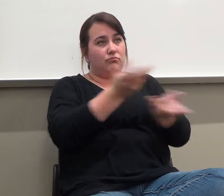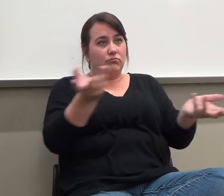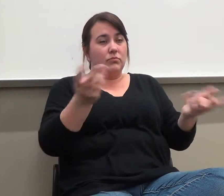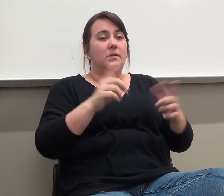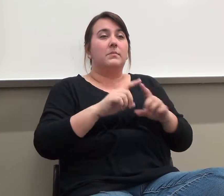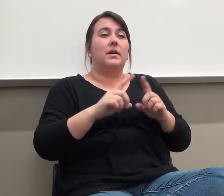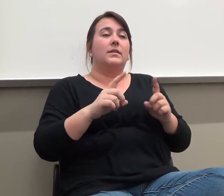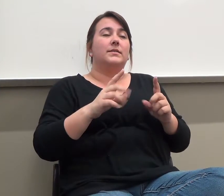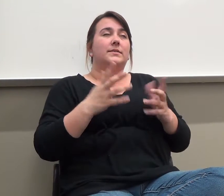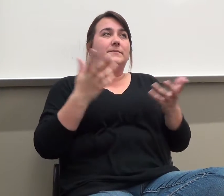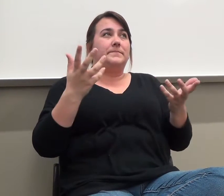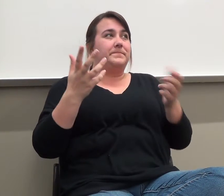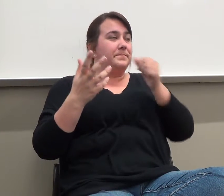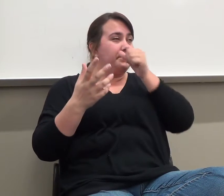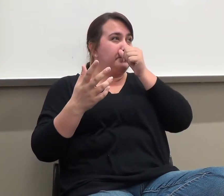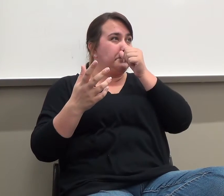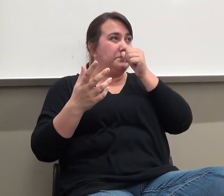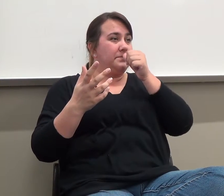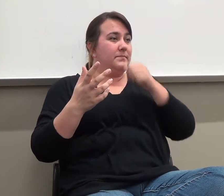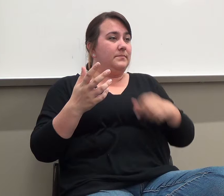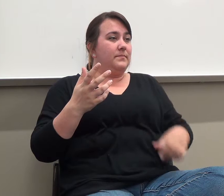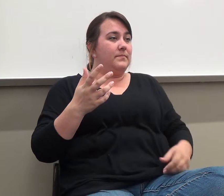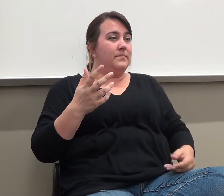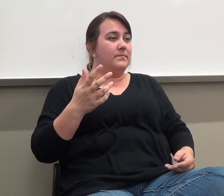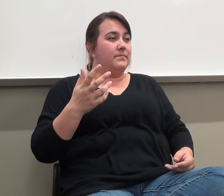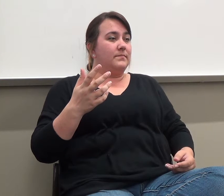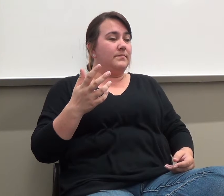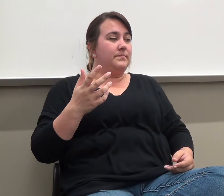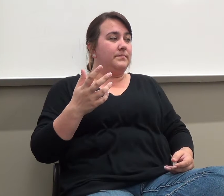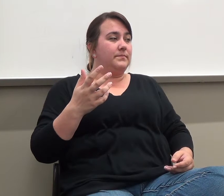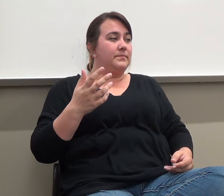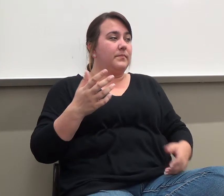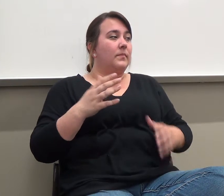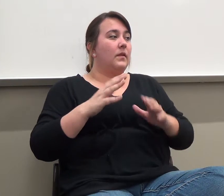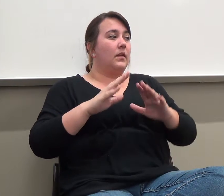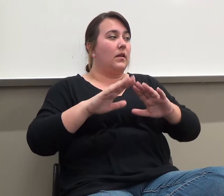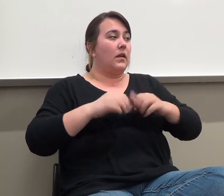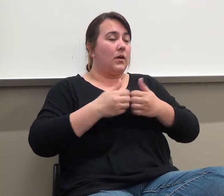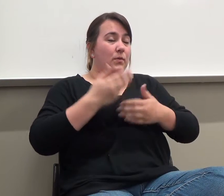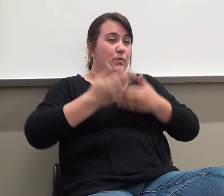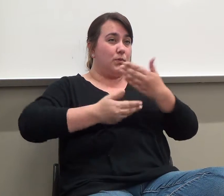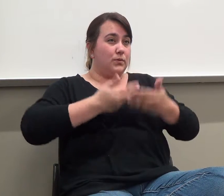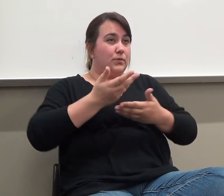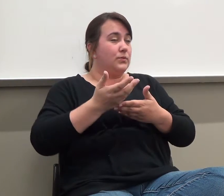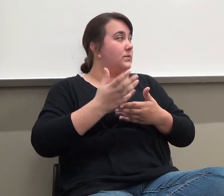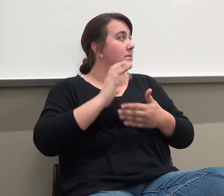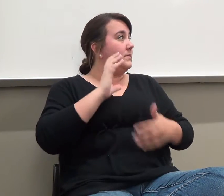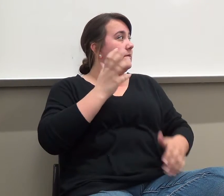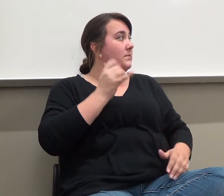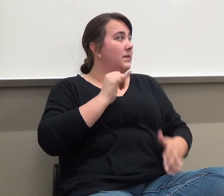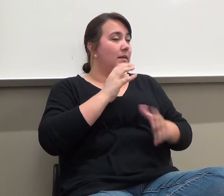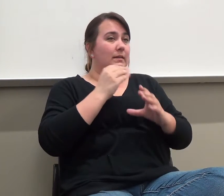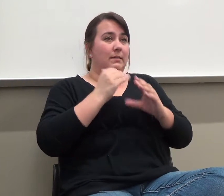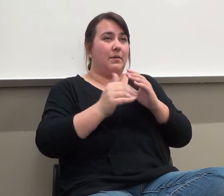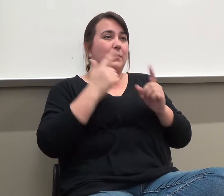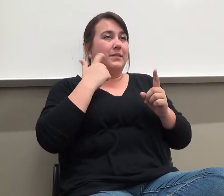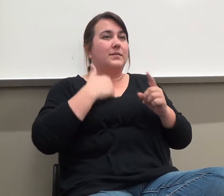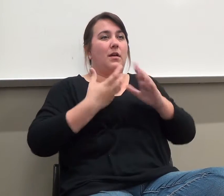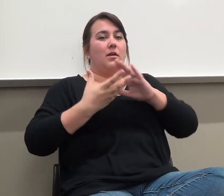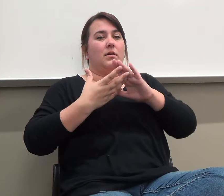thing is, the way that works, it doesn't. It looks like the email because I sent a copy to myself. So